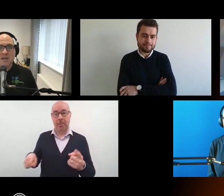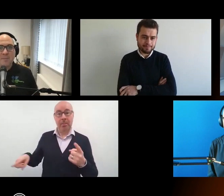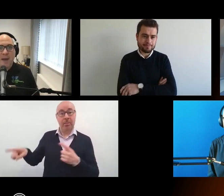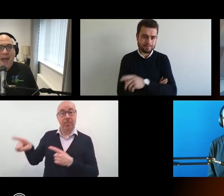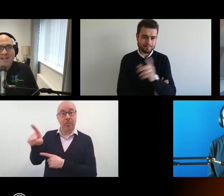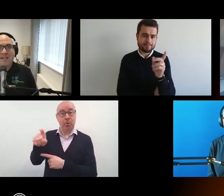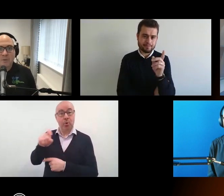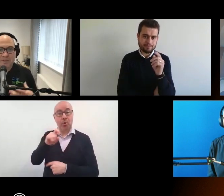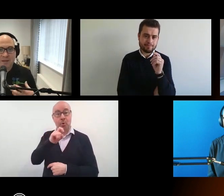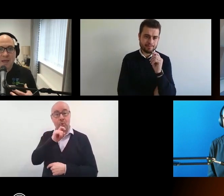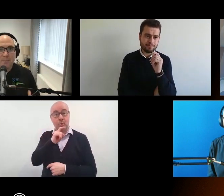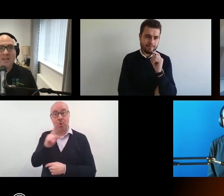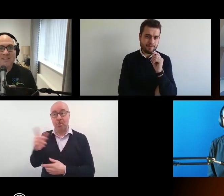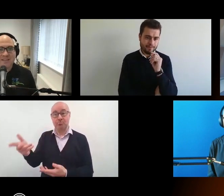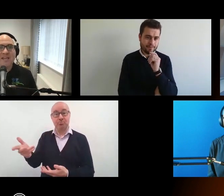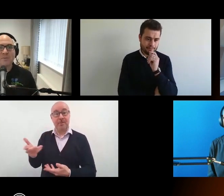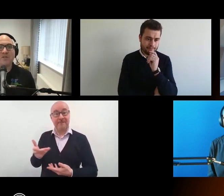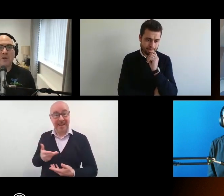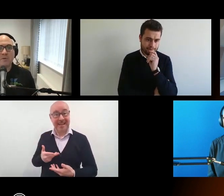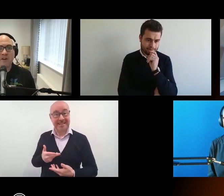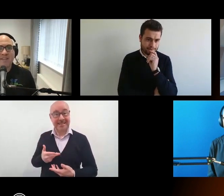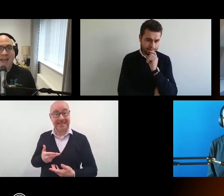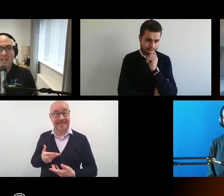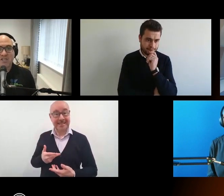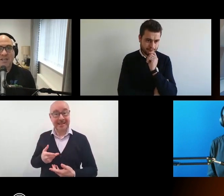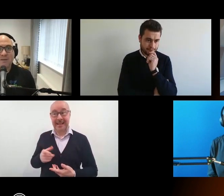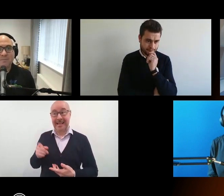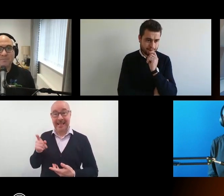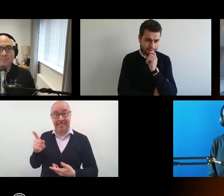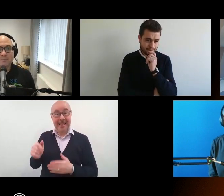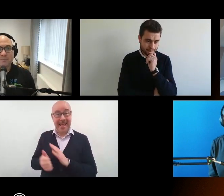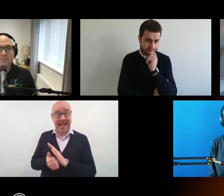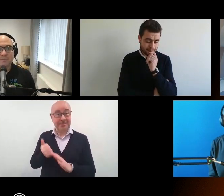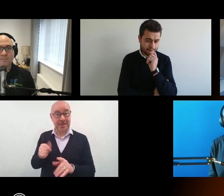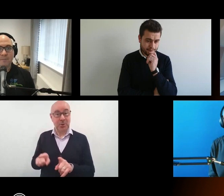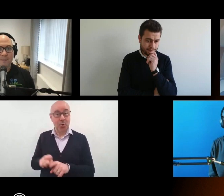captions, but actually with the companies and the experts who can provide that, Ashley.